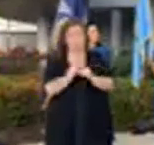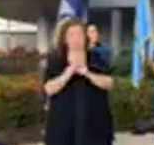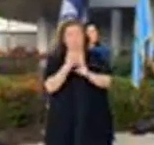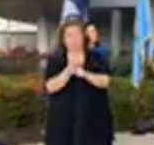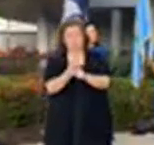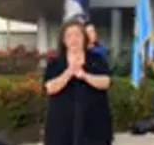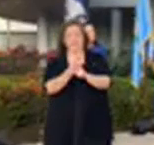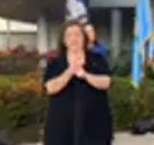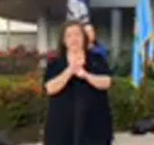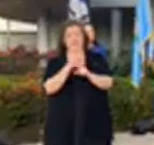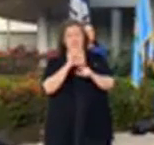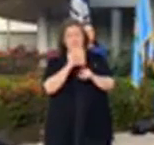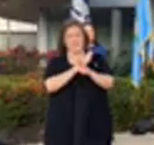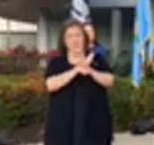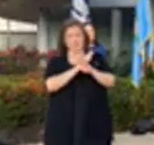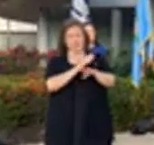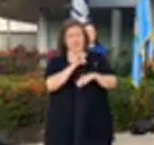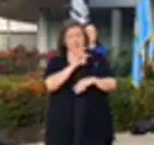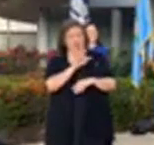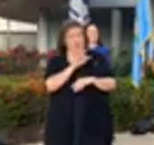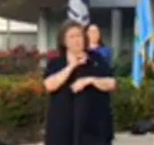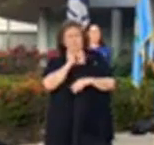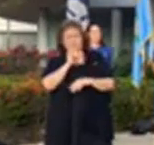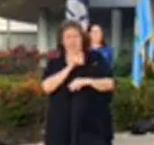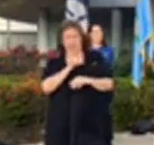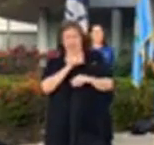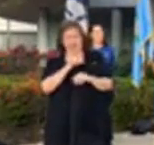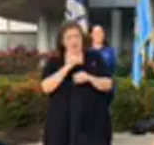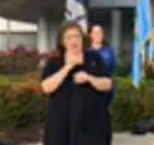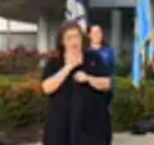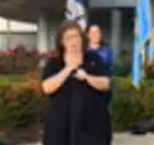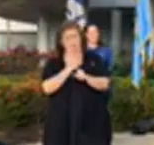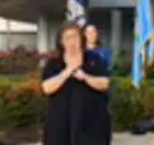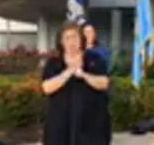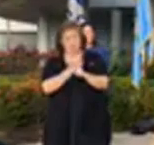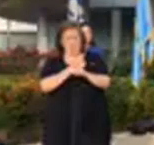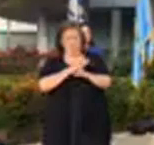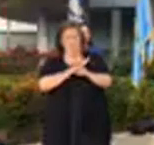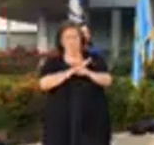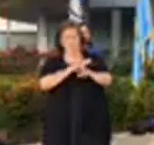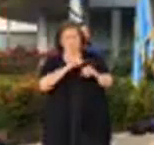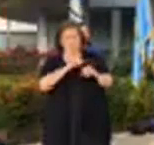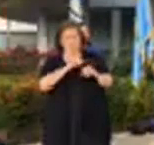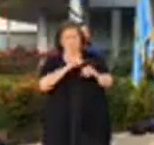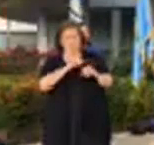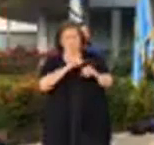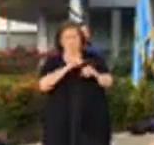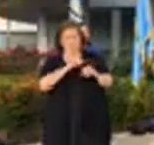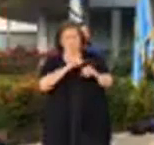question is, if what's being done in New Orleans is not appropriate action, what is? Well, I think I would ask him that.